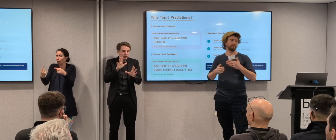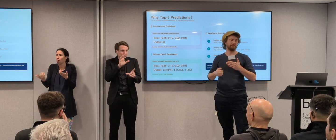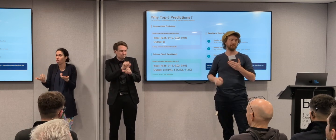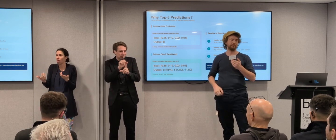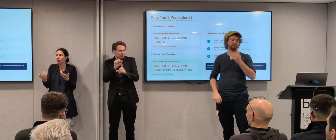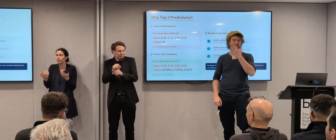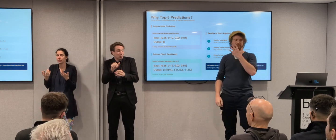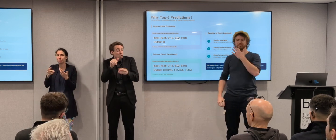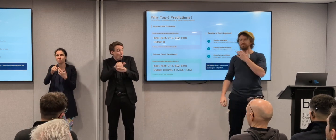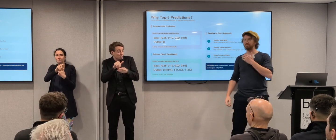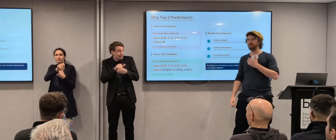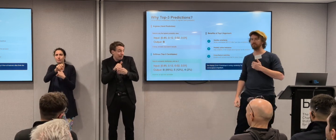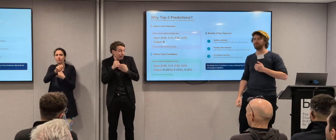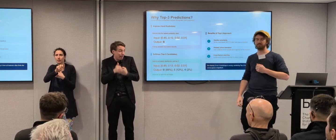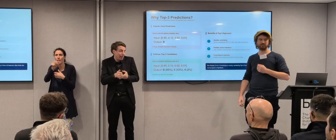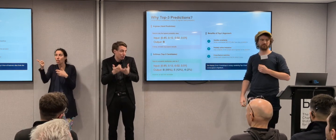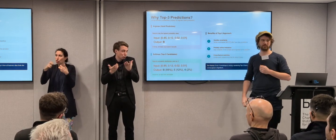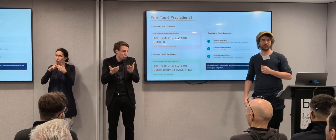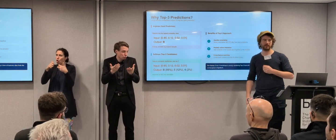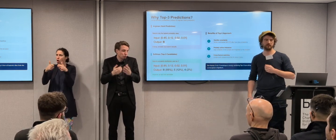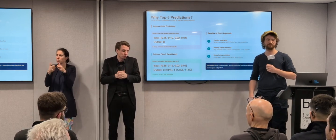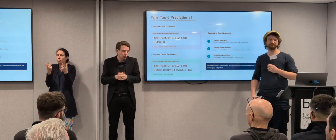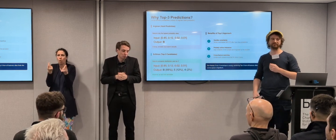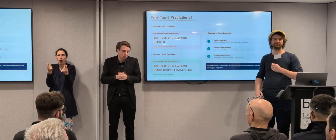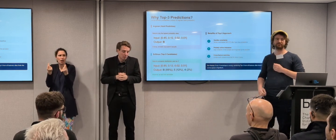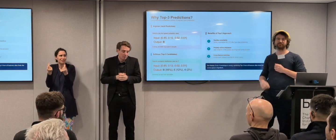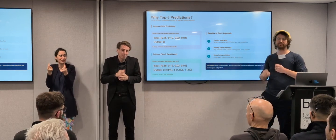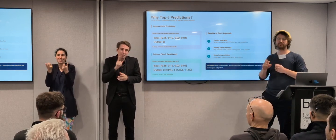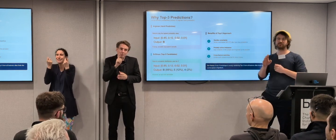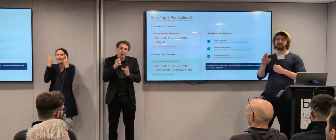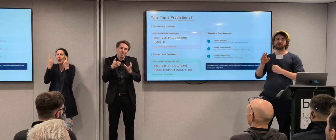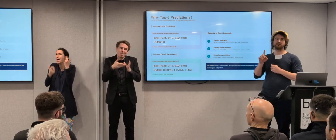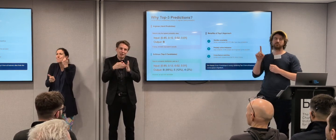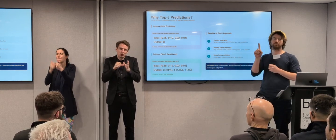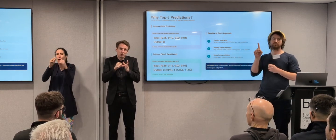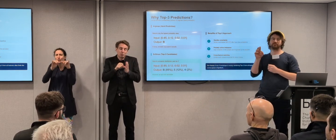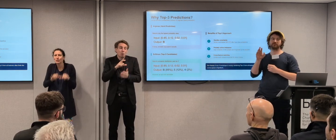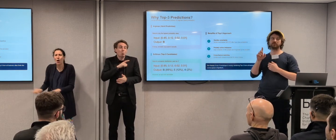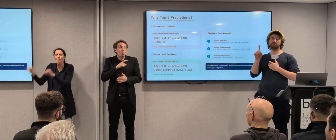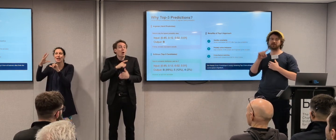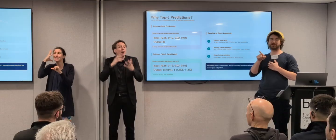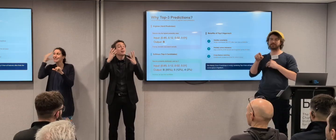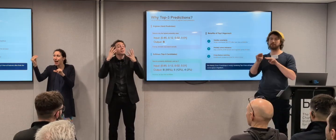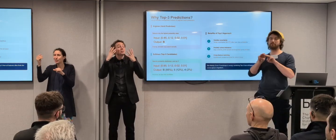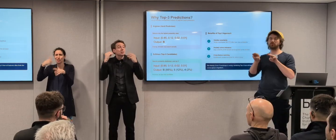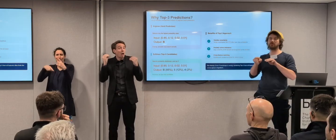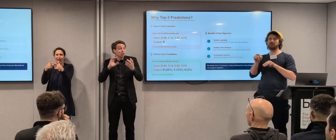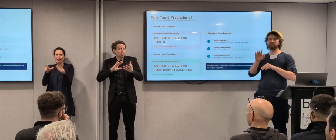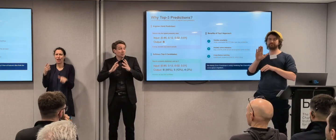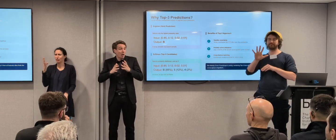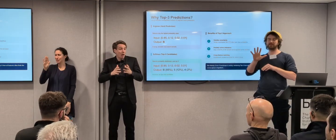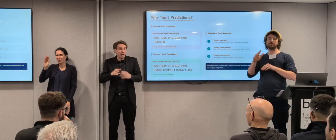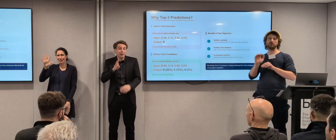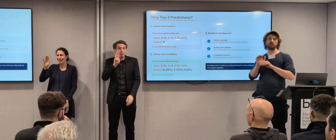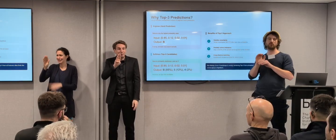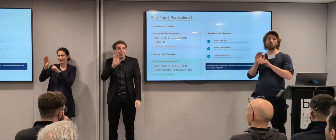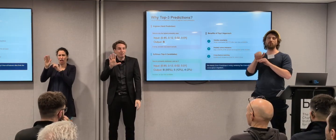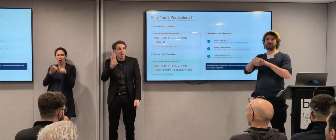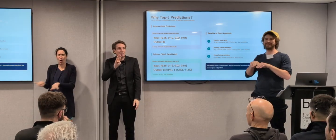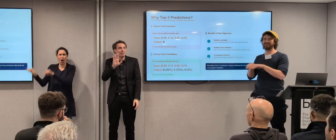And another extra problem is that this is the most occurring hand shape in Dutch Sign Language.